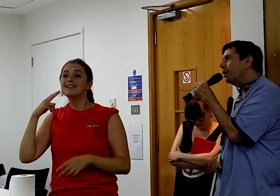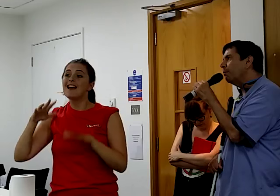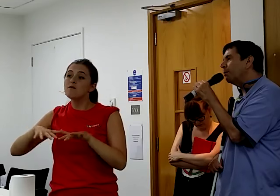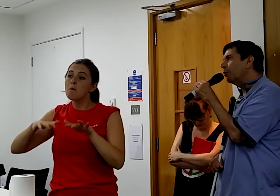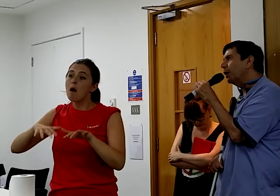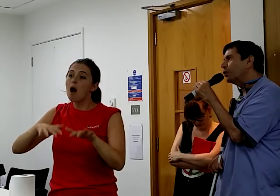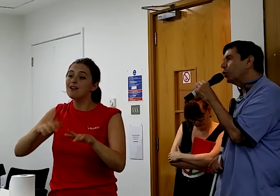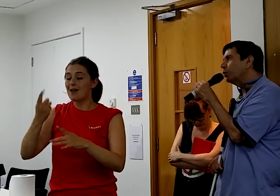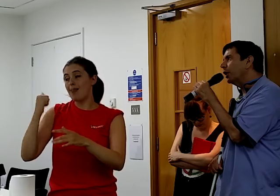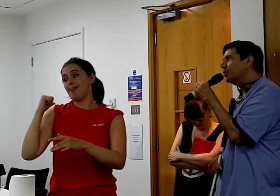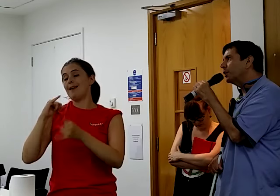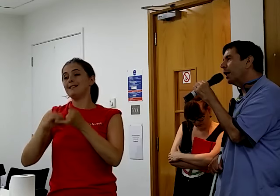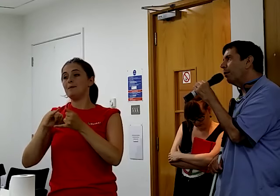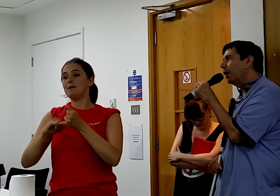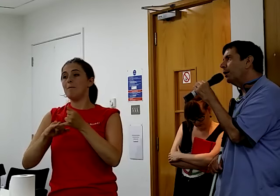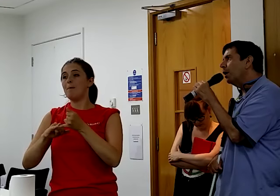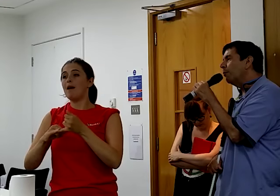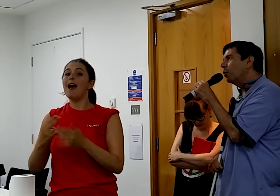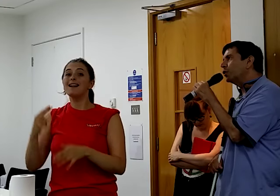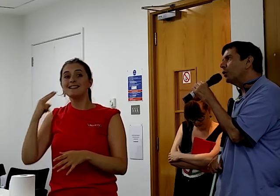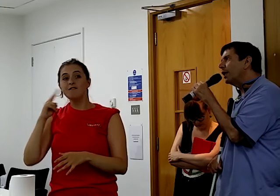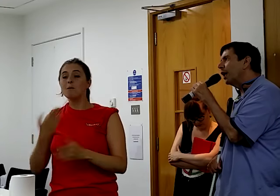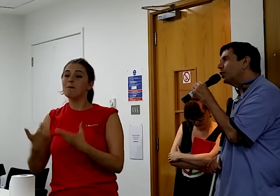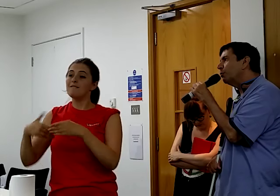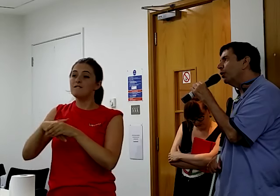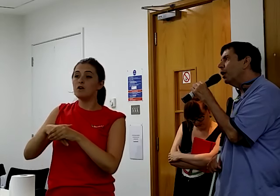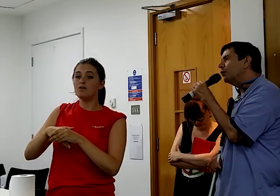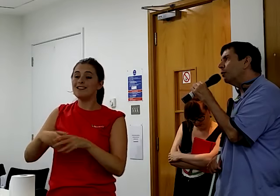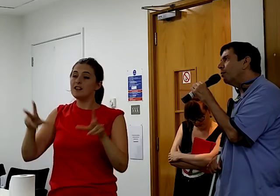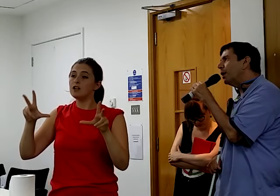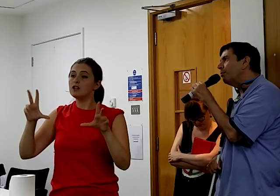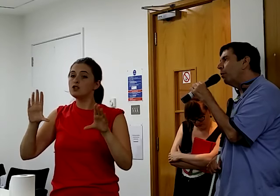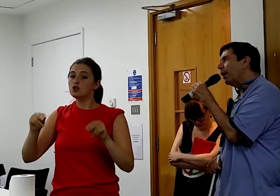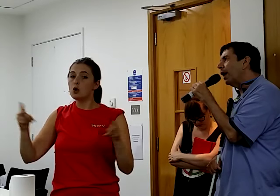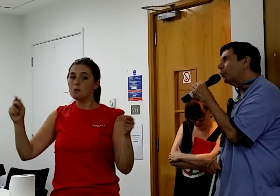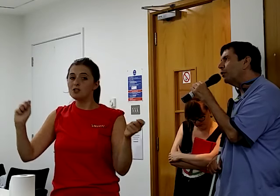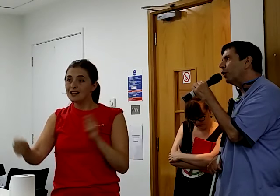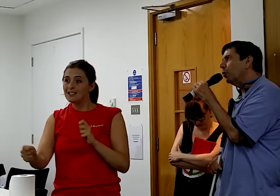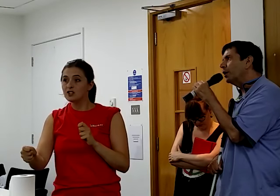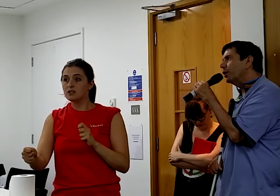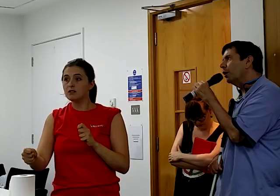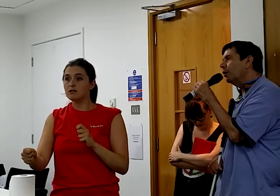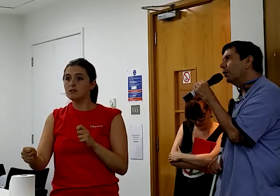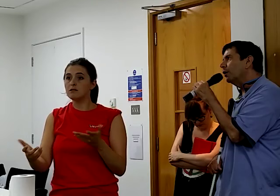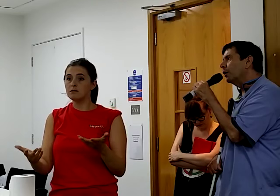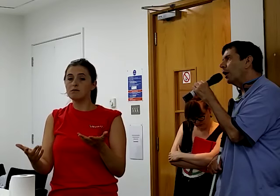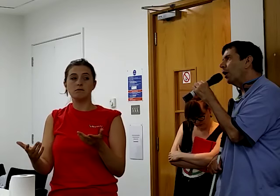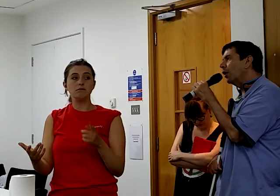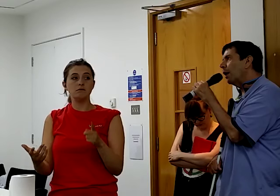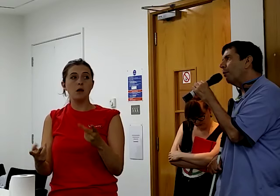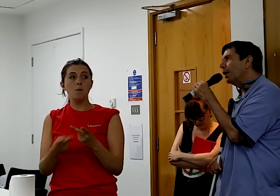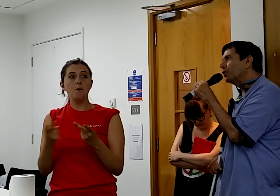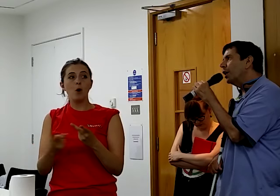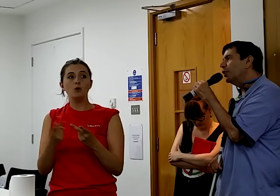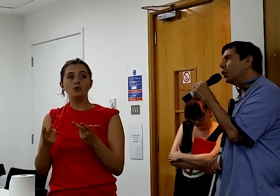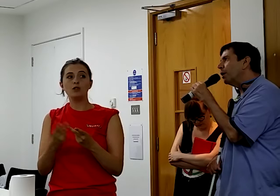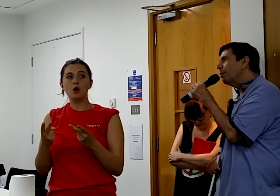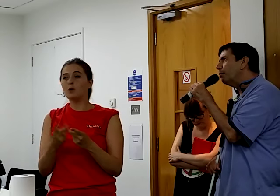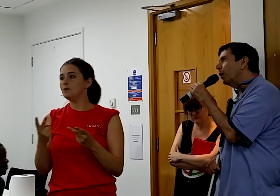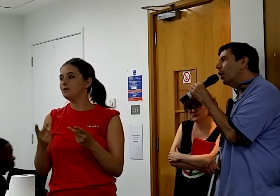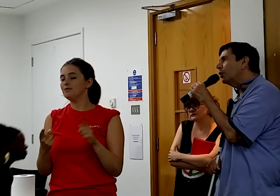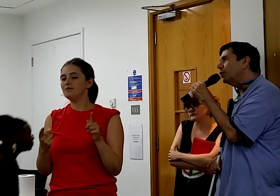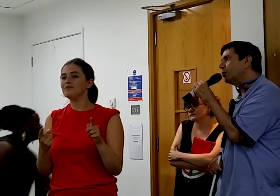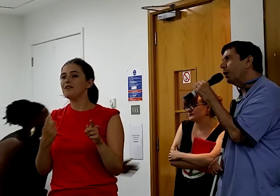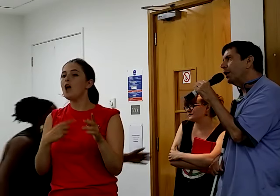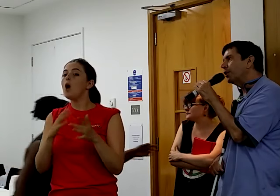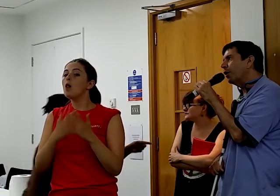the involvement in deaf people around the Stop Changes campaign, but also the engagement of so many people with mental health difficulties in our campaign, and so